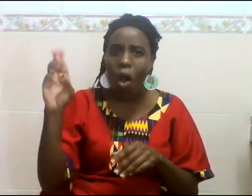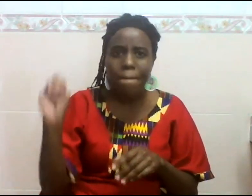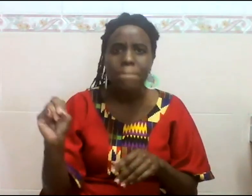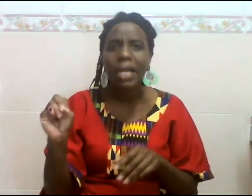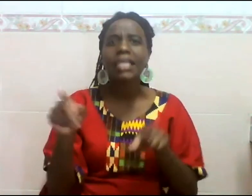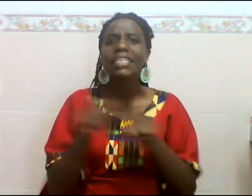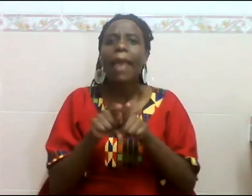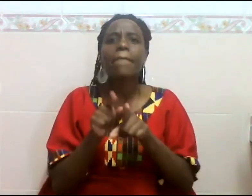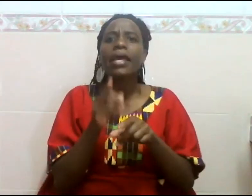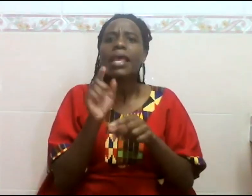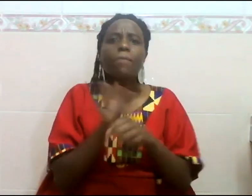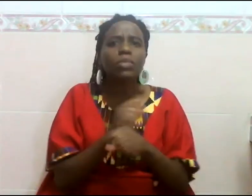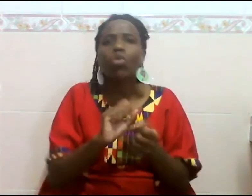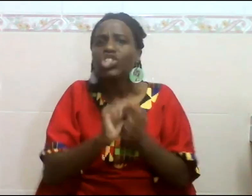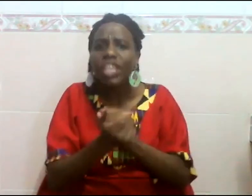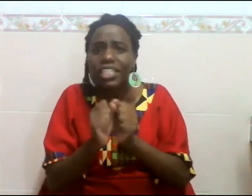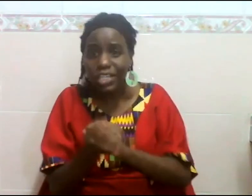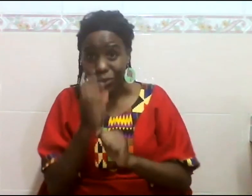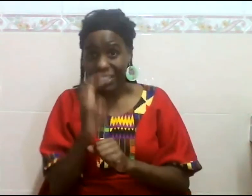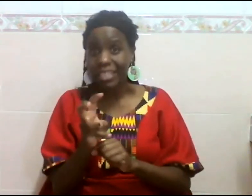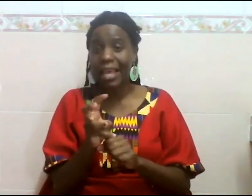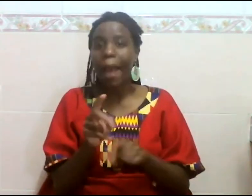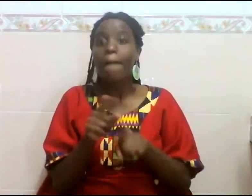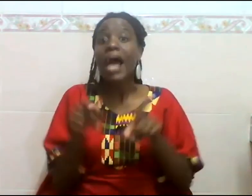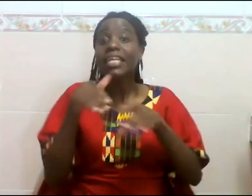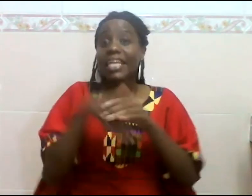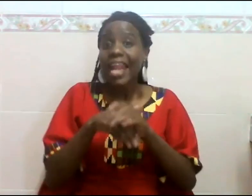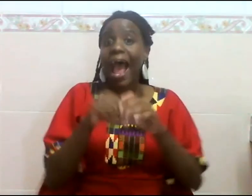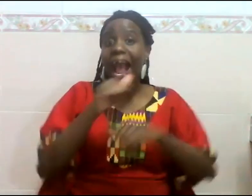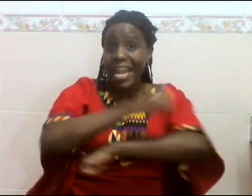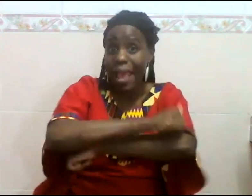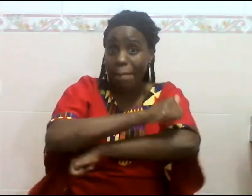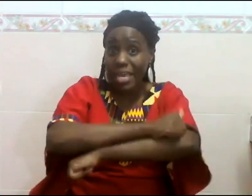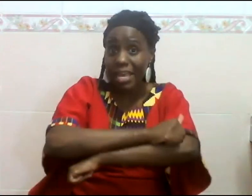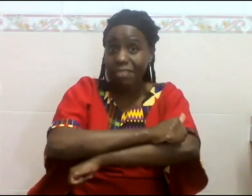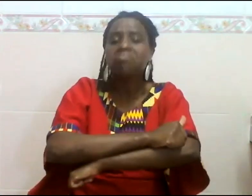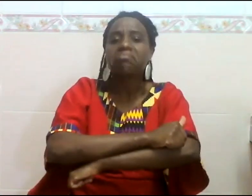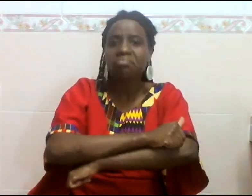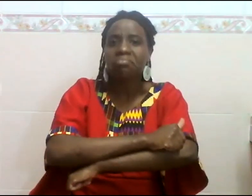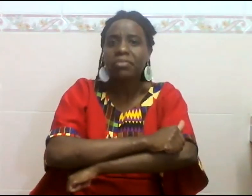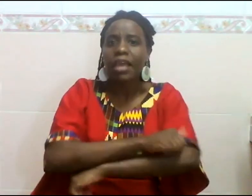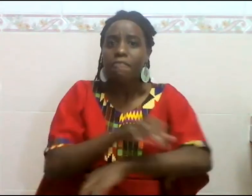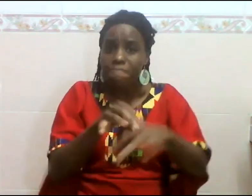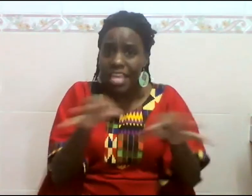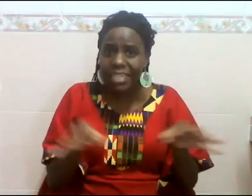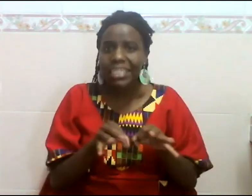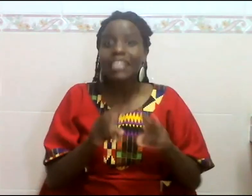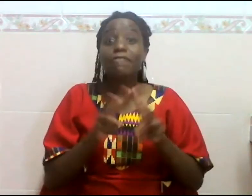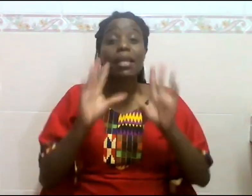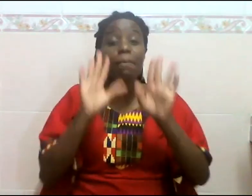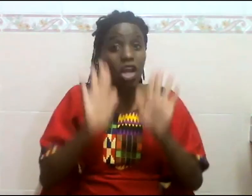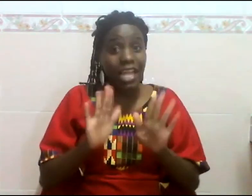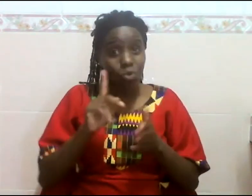maybe especially in academia, a good number of professors where they will be and we'll get